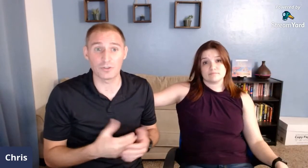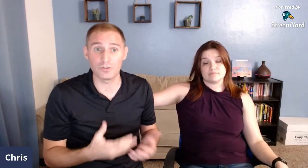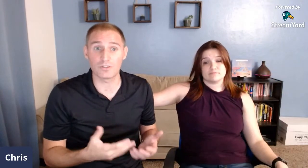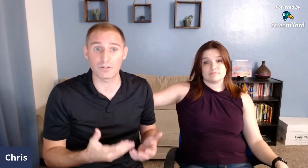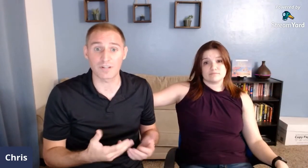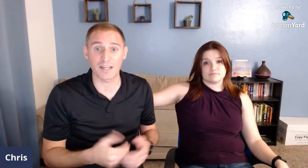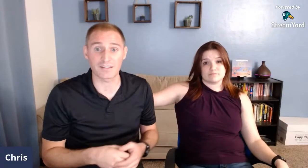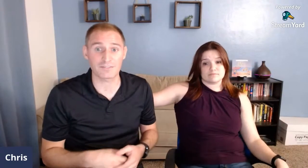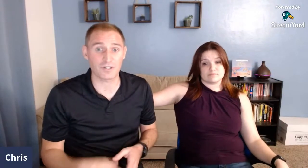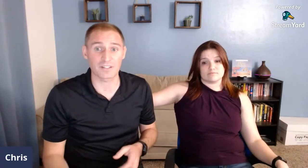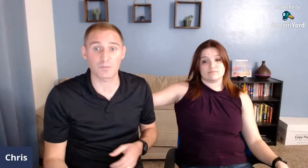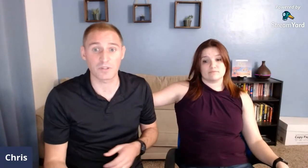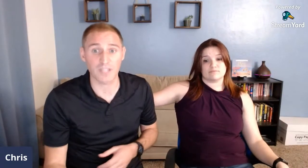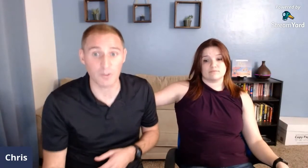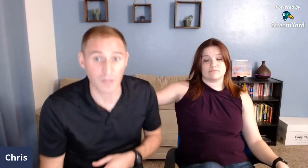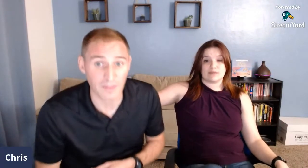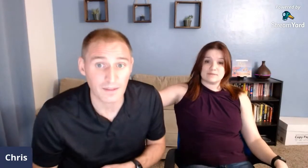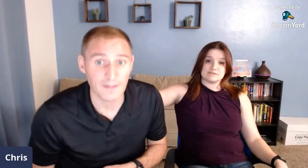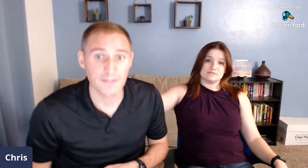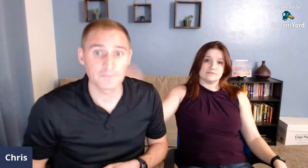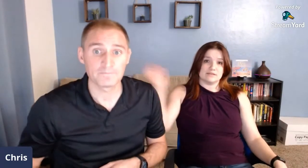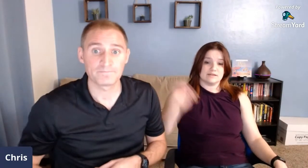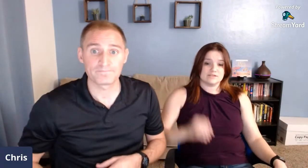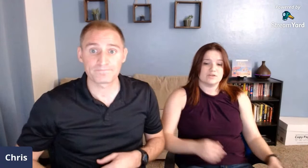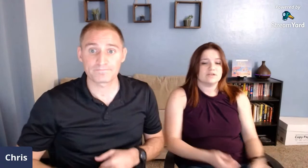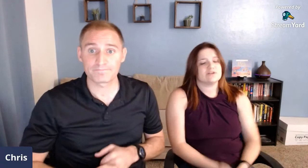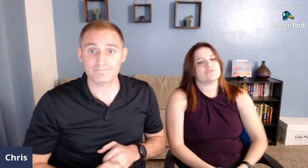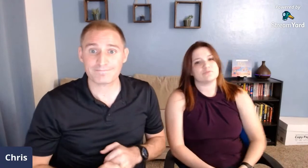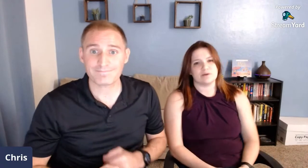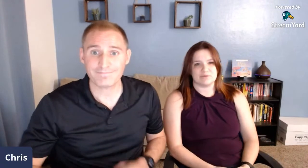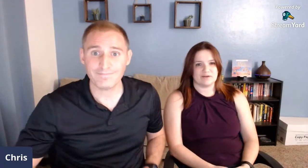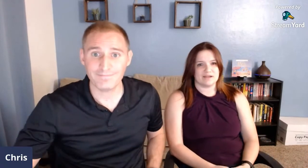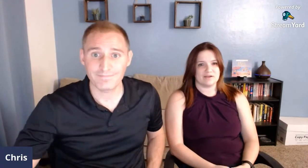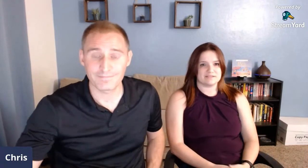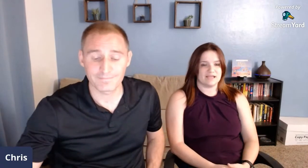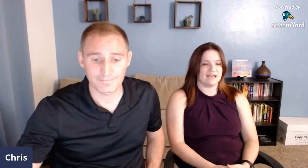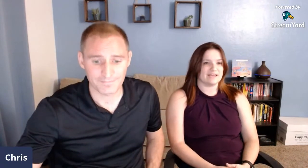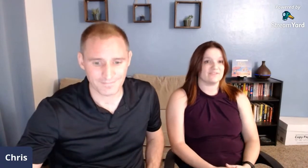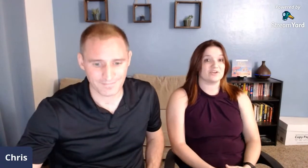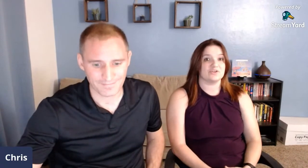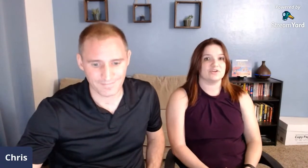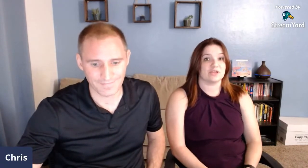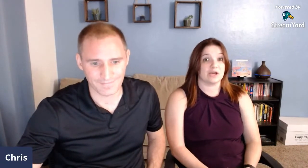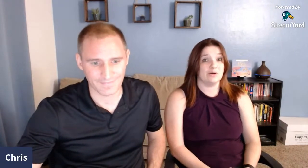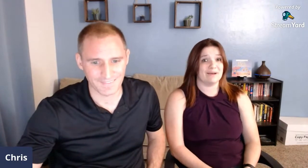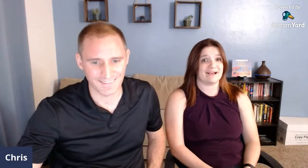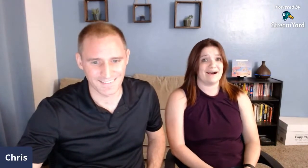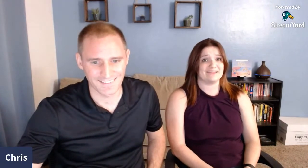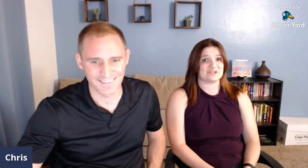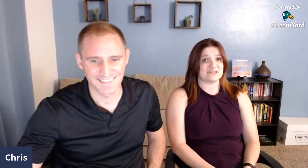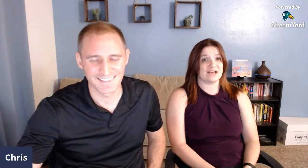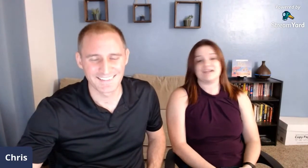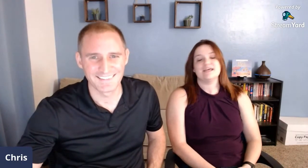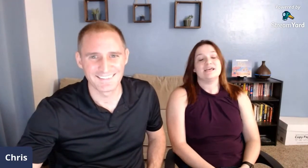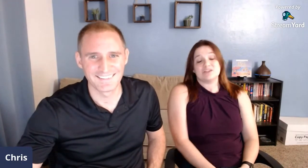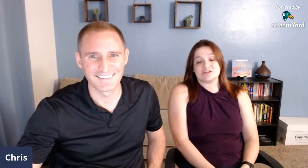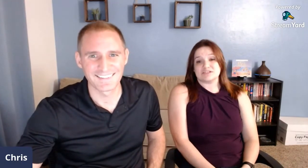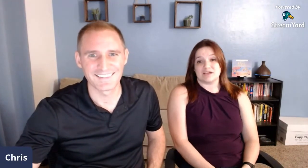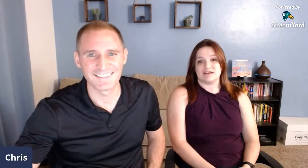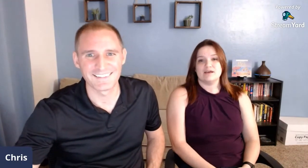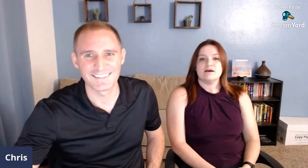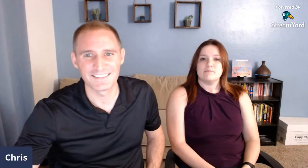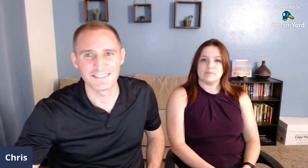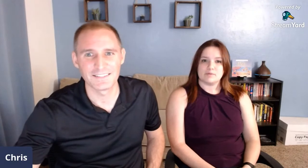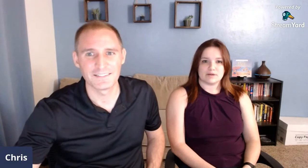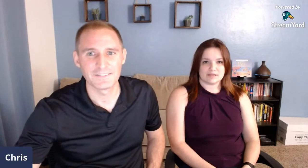depends on who you're trying to communicate with. Absolutely. Don't let it overwhelm you. I know it's like if you're new, you're like, oh my God, there's a lot. There's